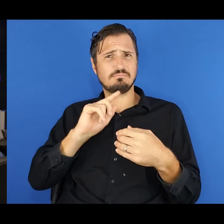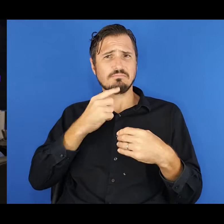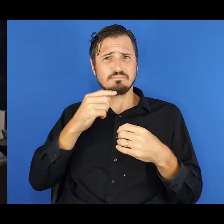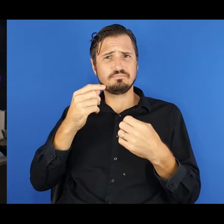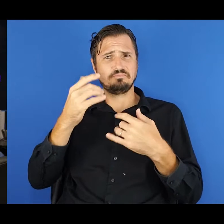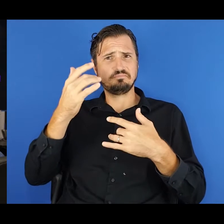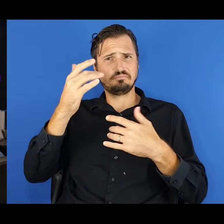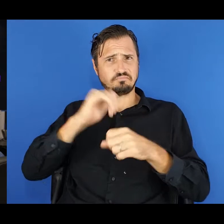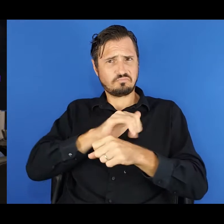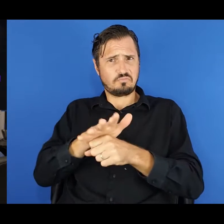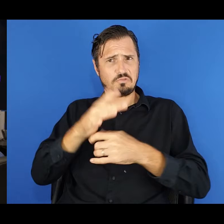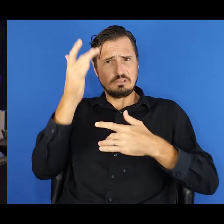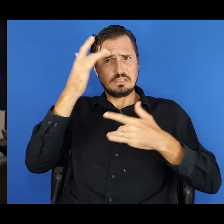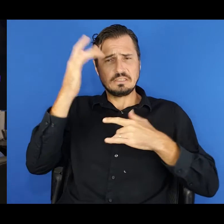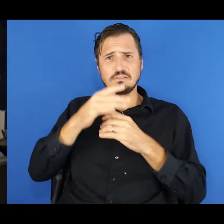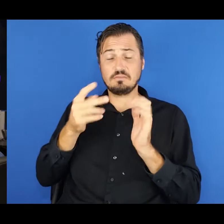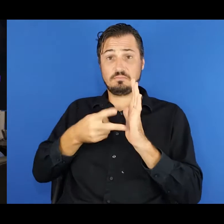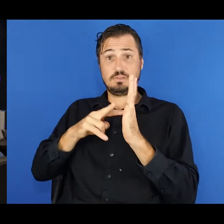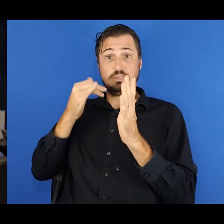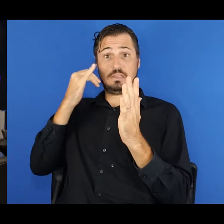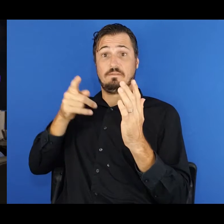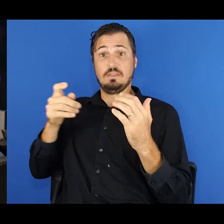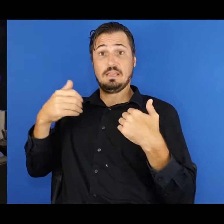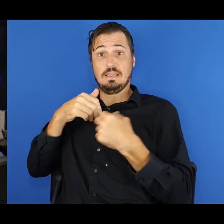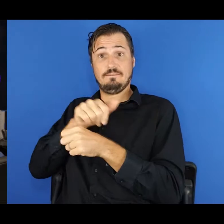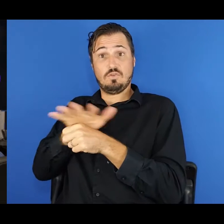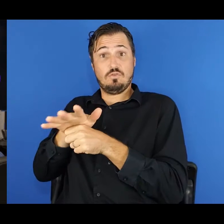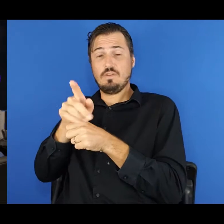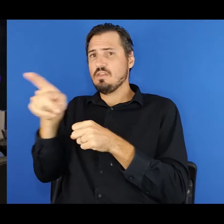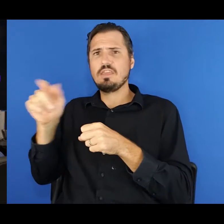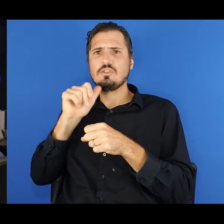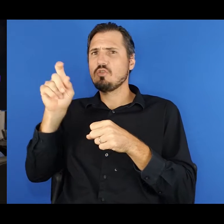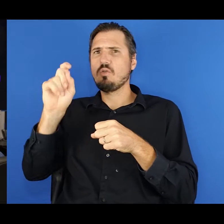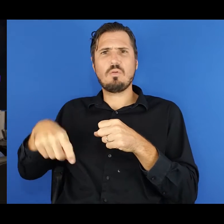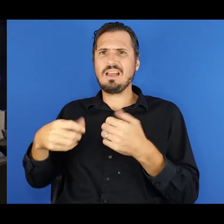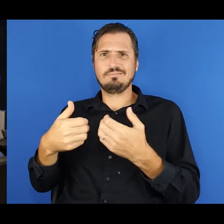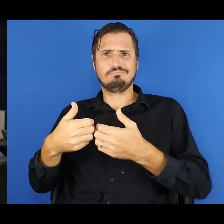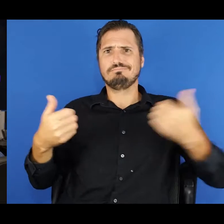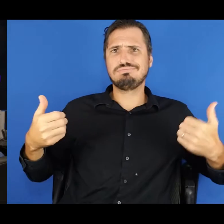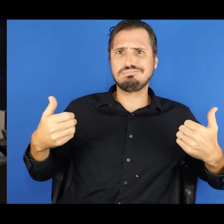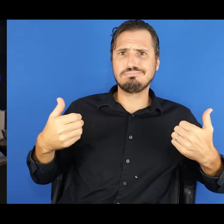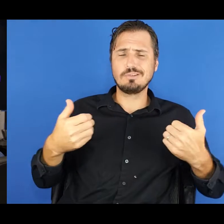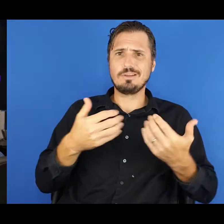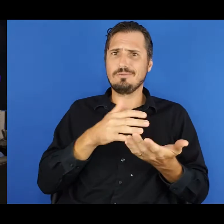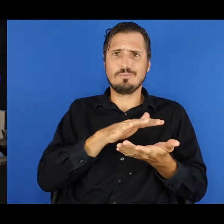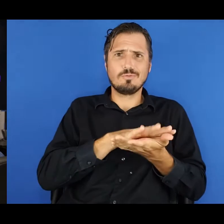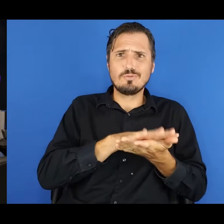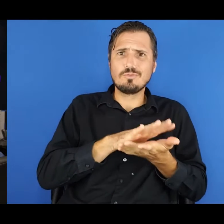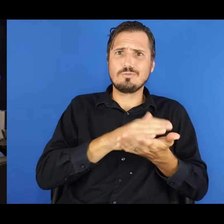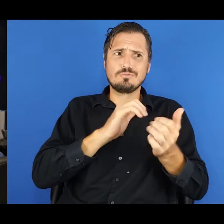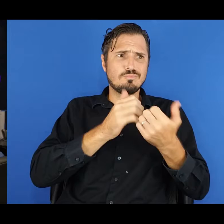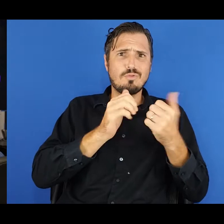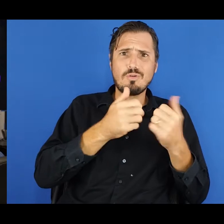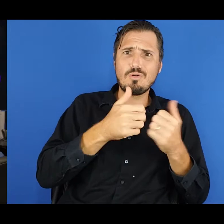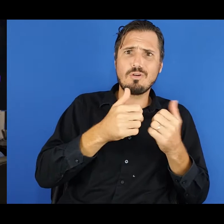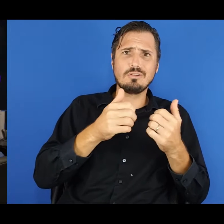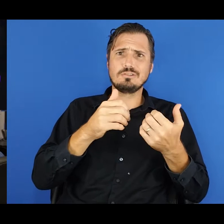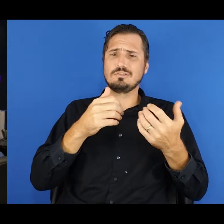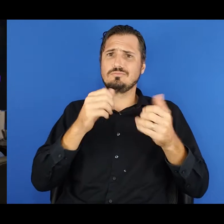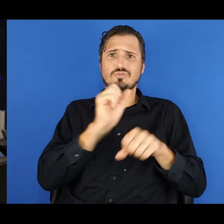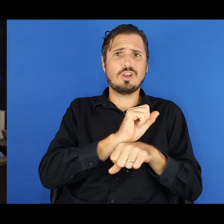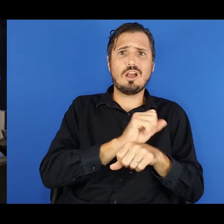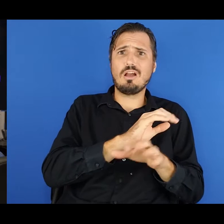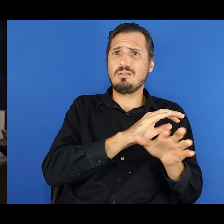to a case of COVID-19, they will not need to be quarantined and kept away from school, sports, social activities,